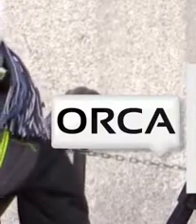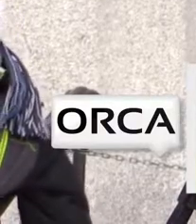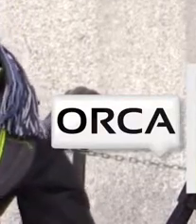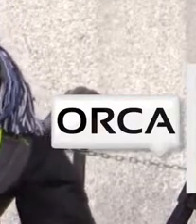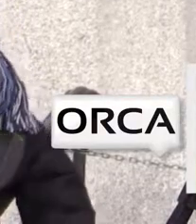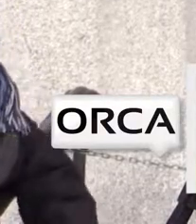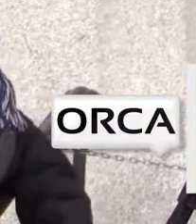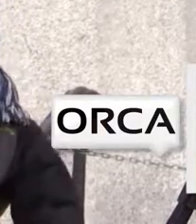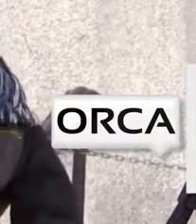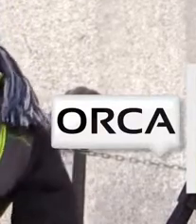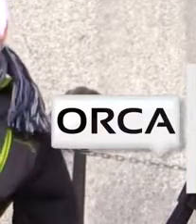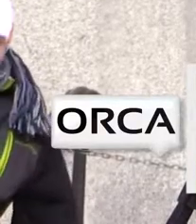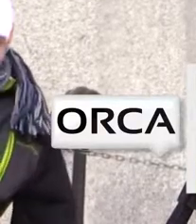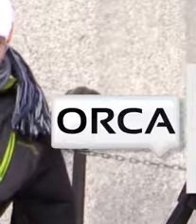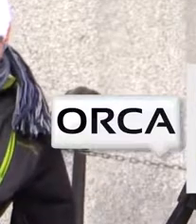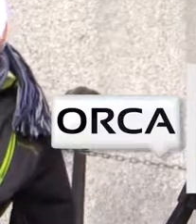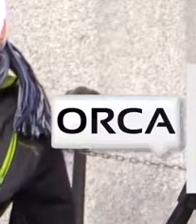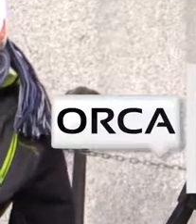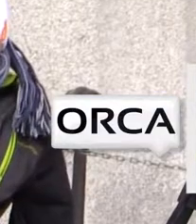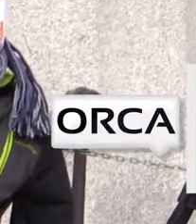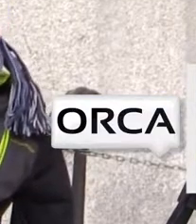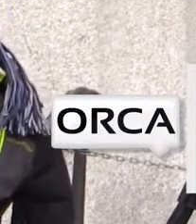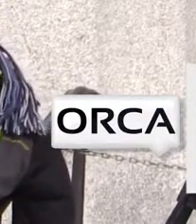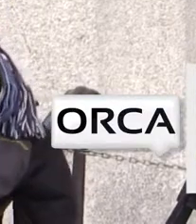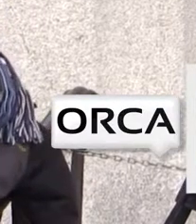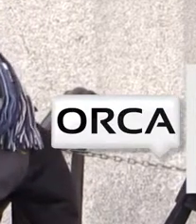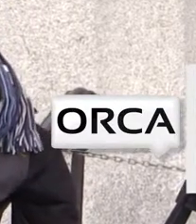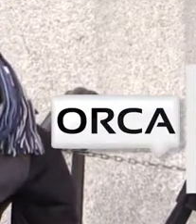horrifying mental health care system in Vermont.